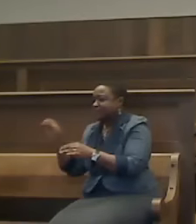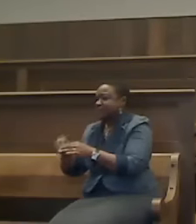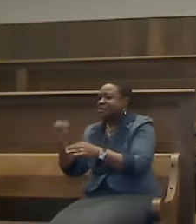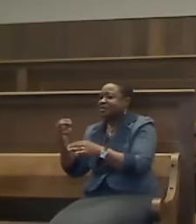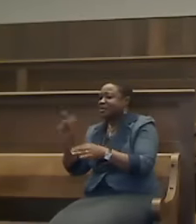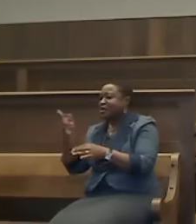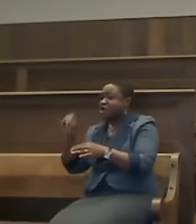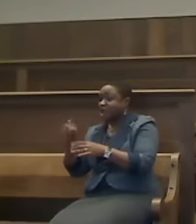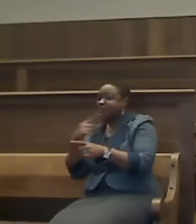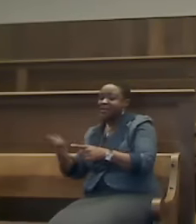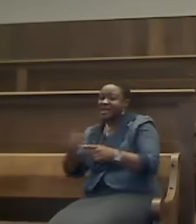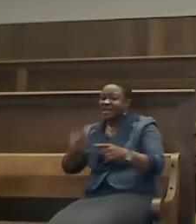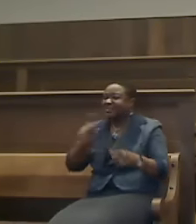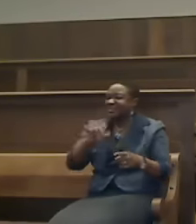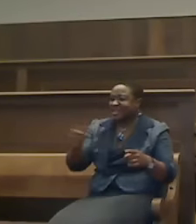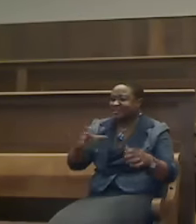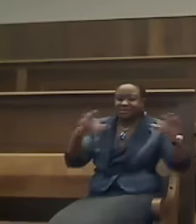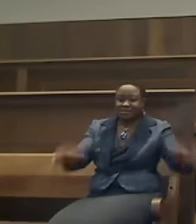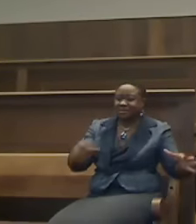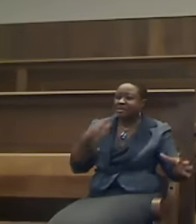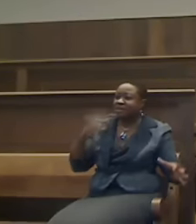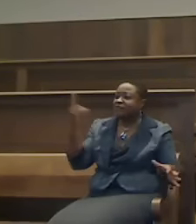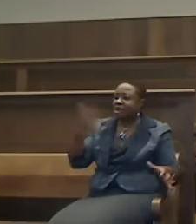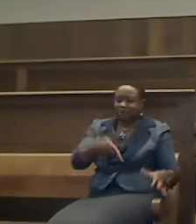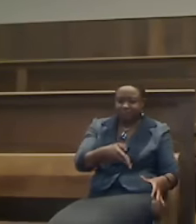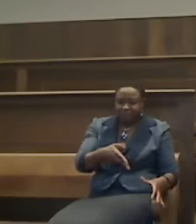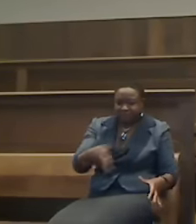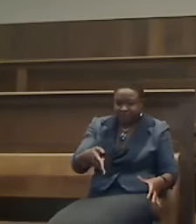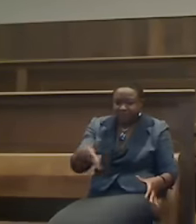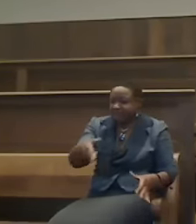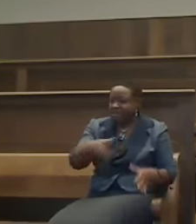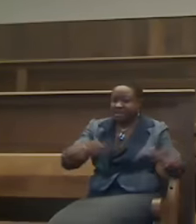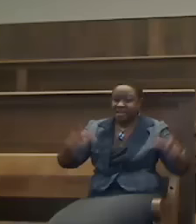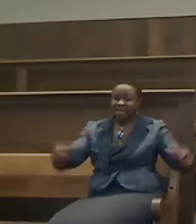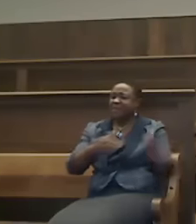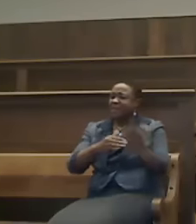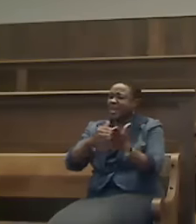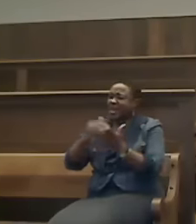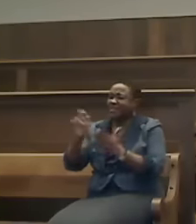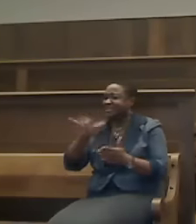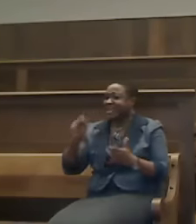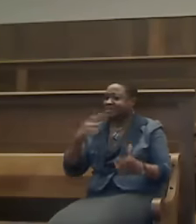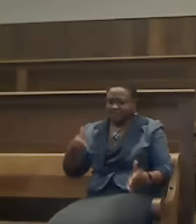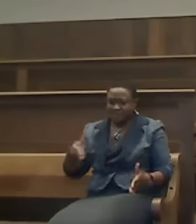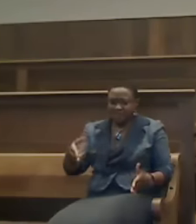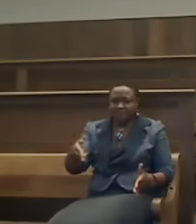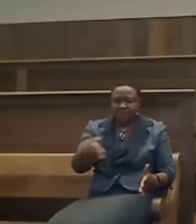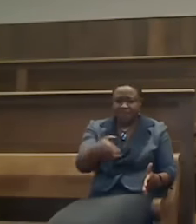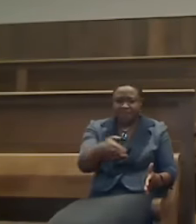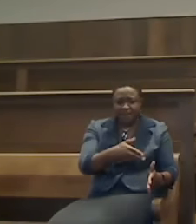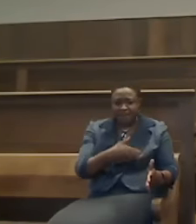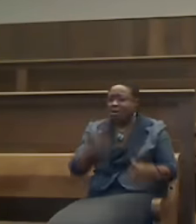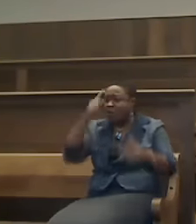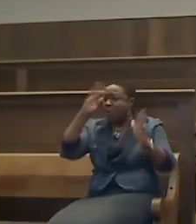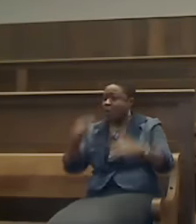of cells. I'm not making this up. This is how they genetically engineer. They shoot a gun into a plate of millions of cells, hoping that some of those genes make it into the DNA